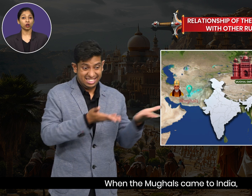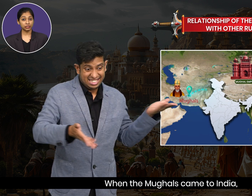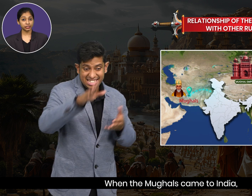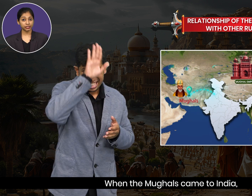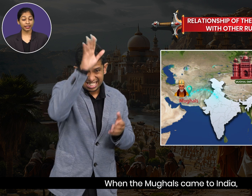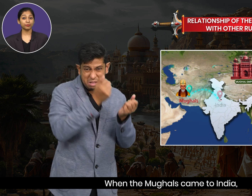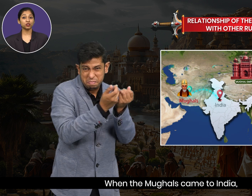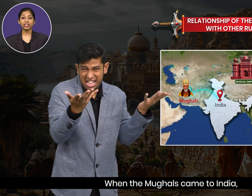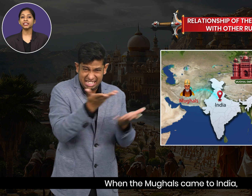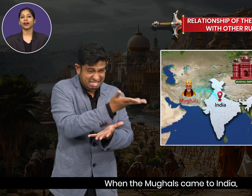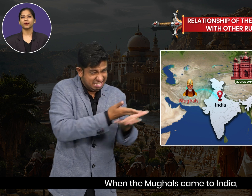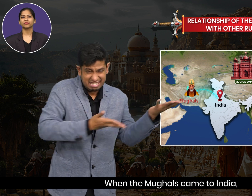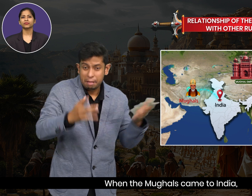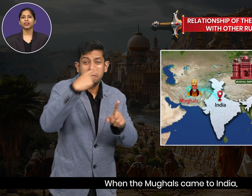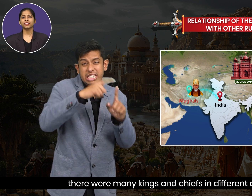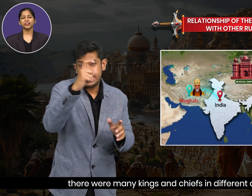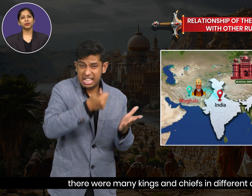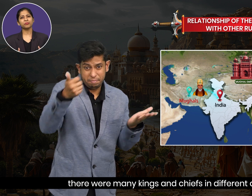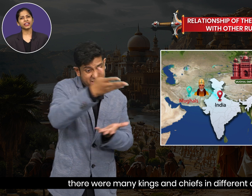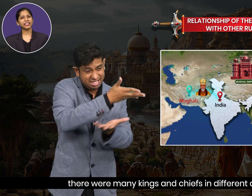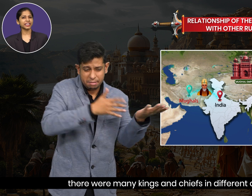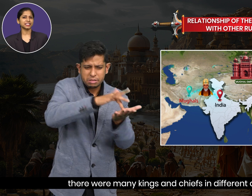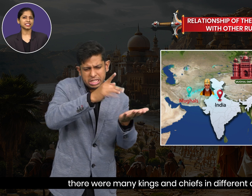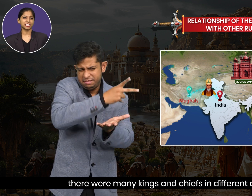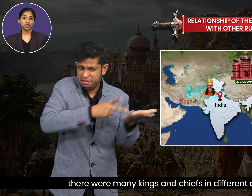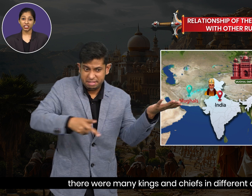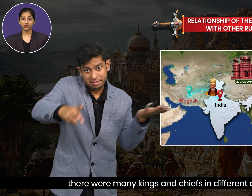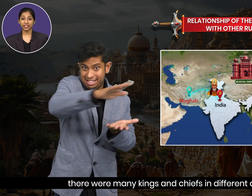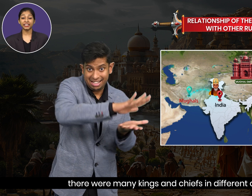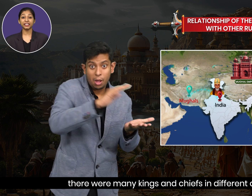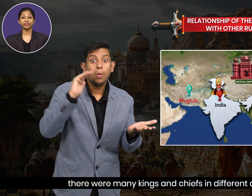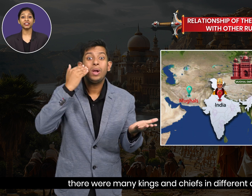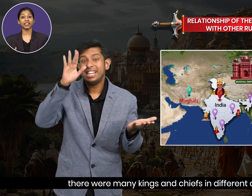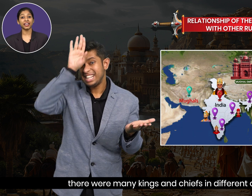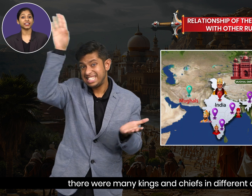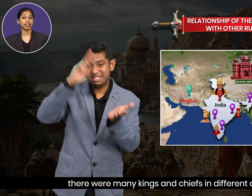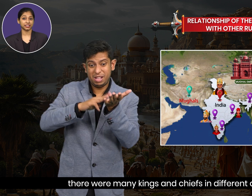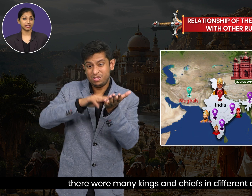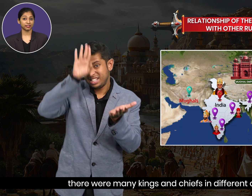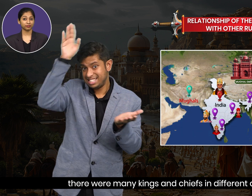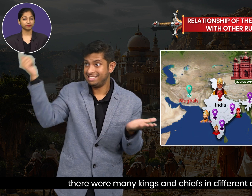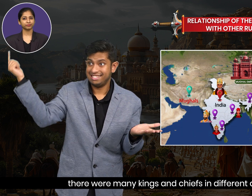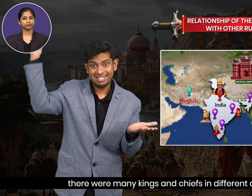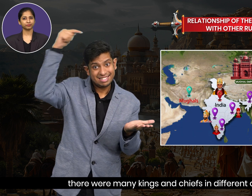When the Mughals came to India, there were many kings and chiefs in different